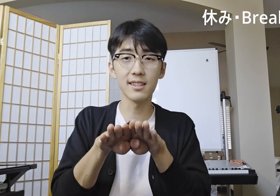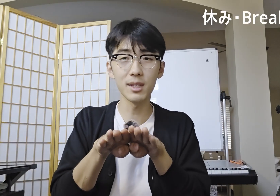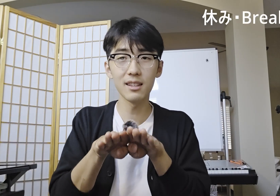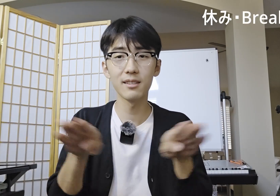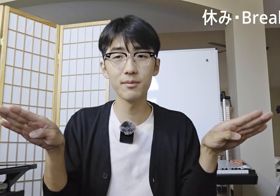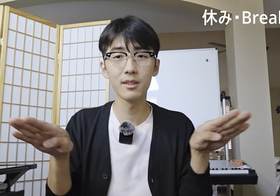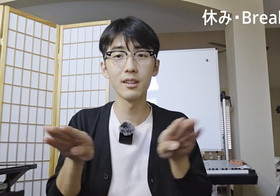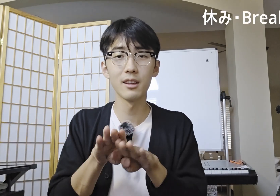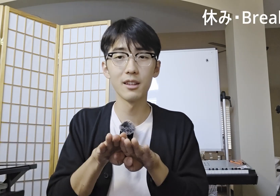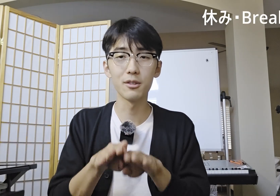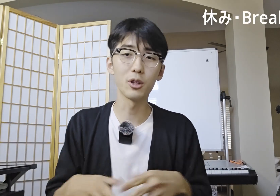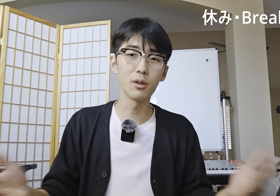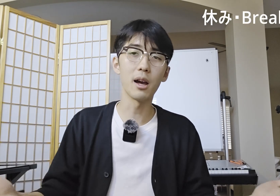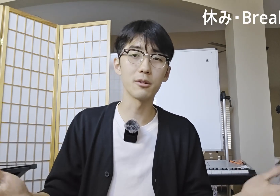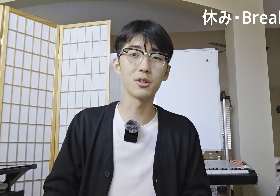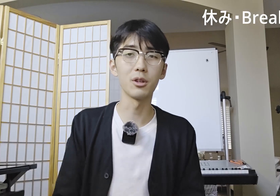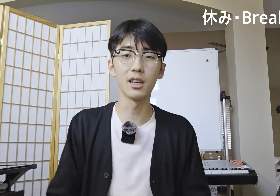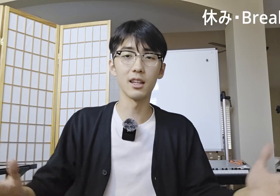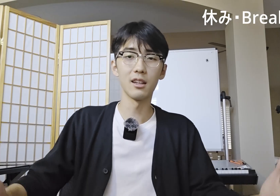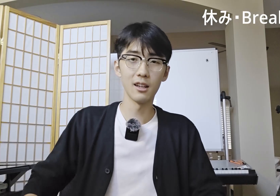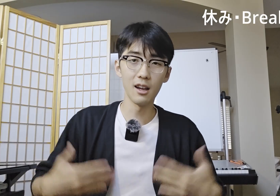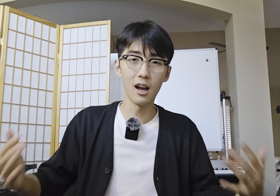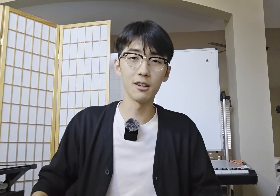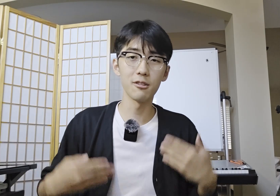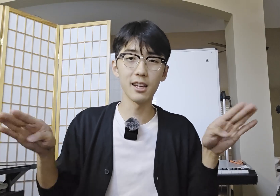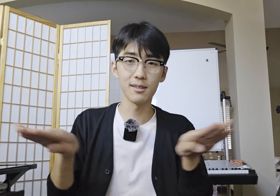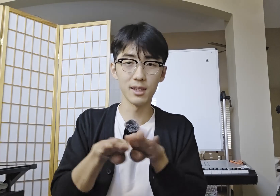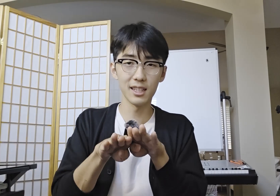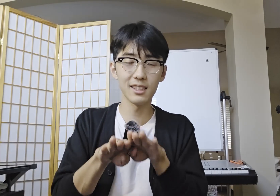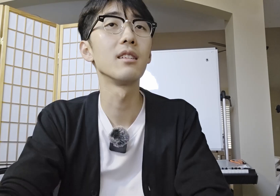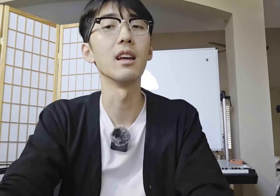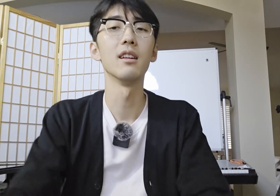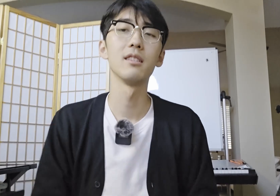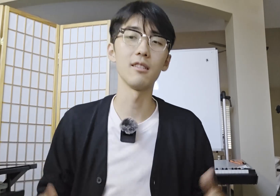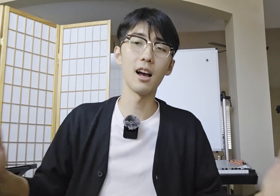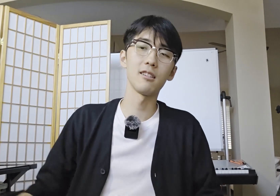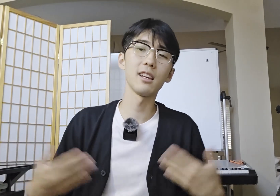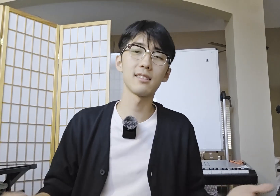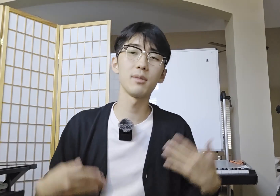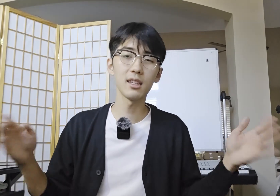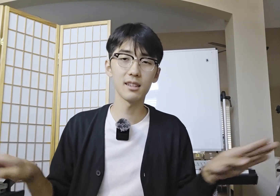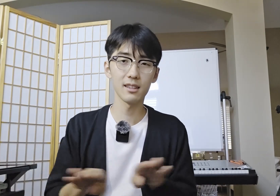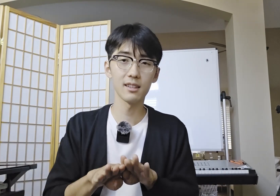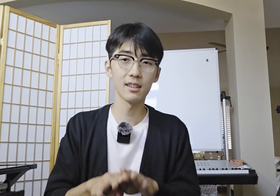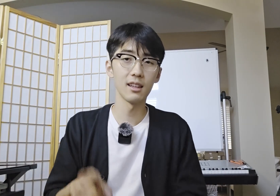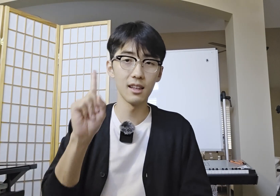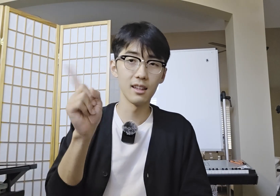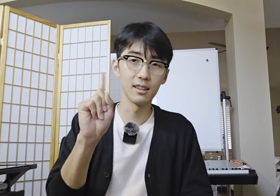yasumi. So when you combine those two, you get haru yasumi. So haru yasumi,